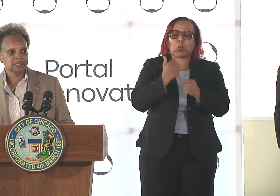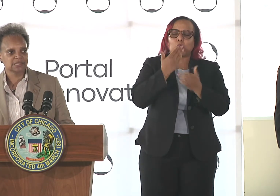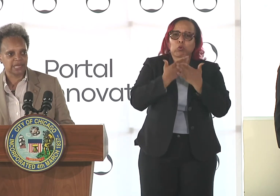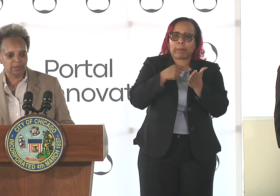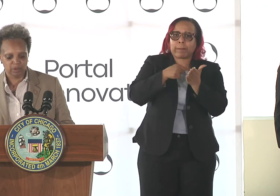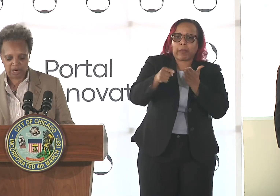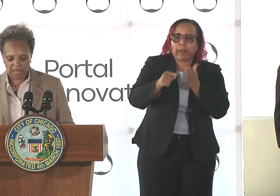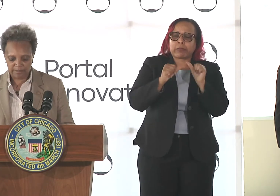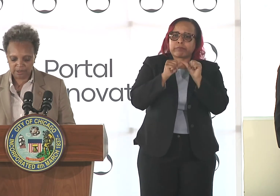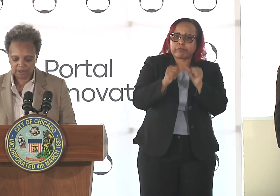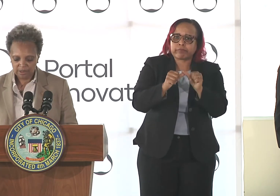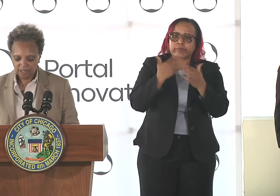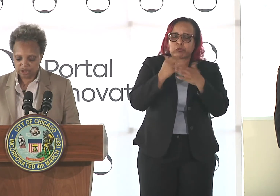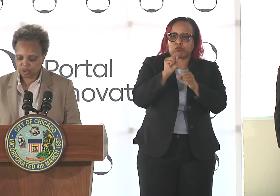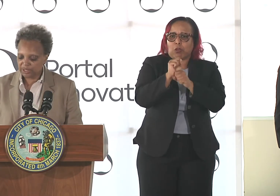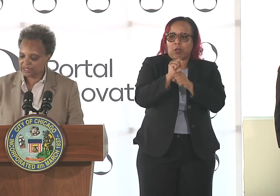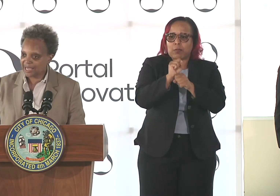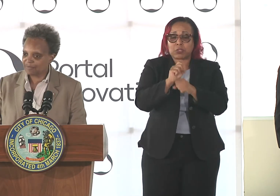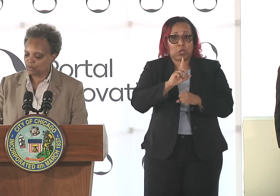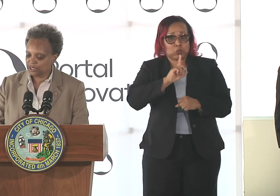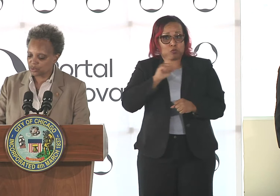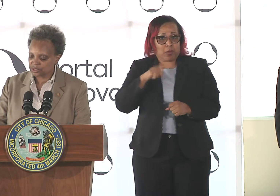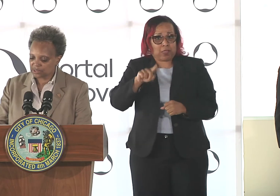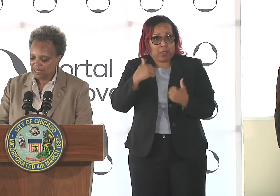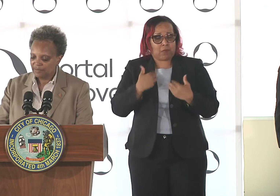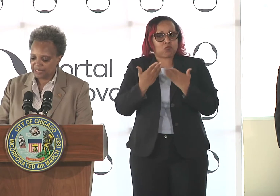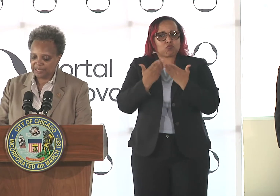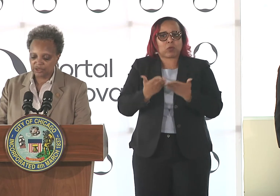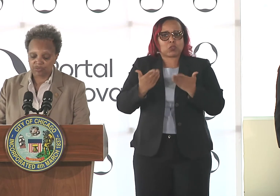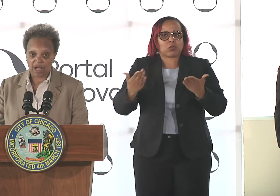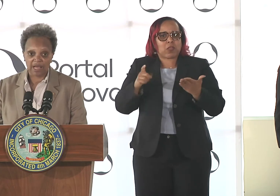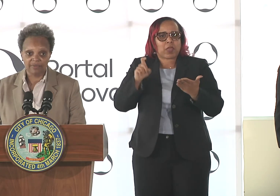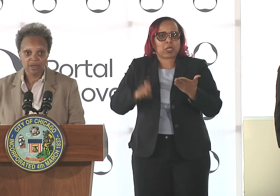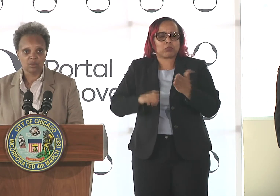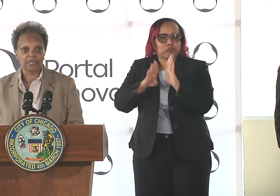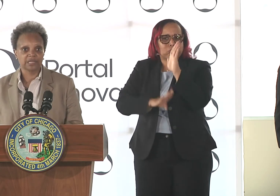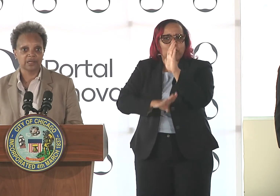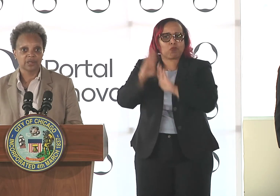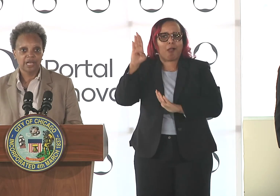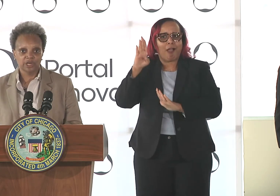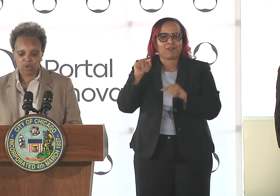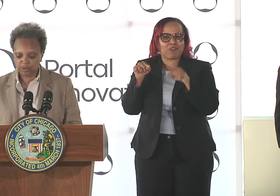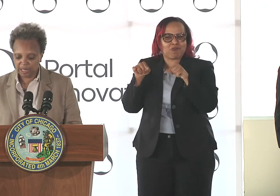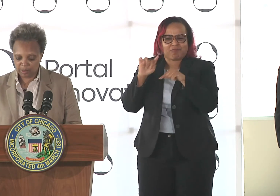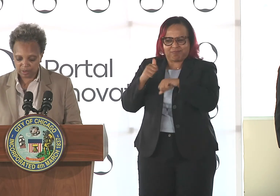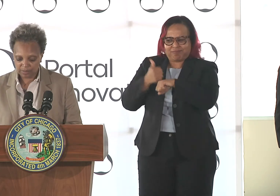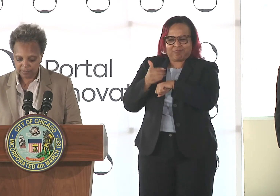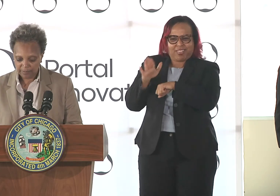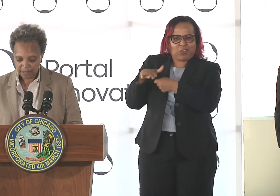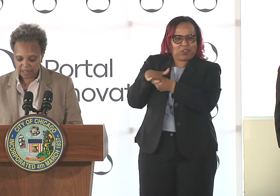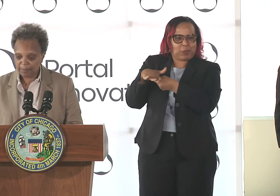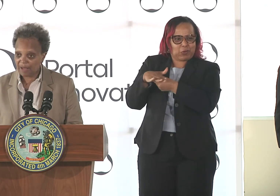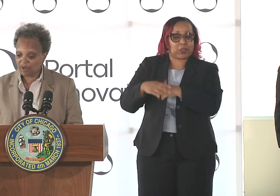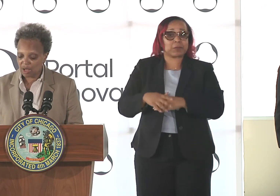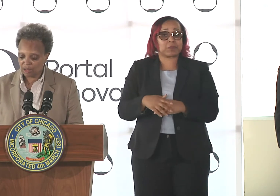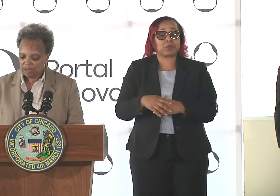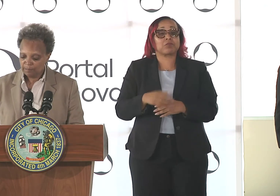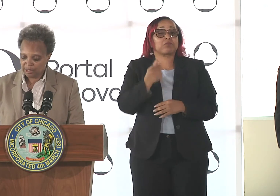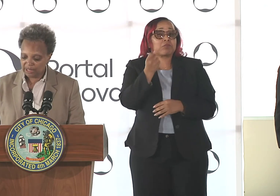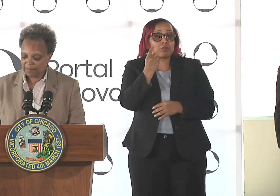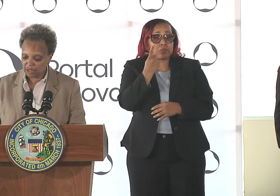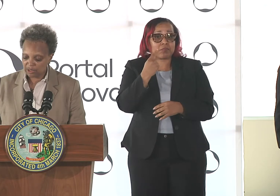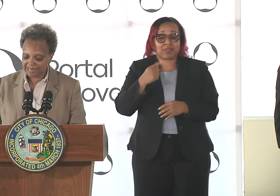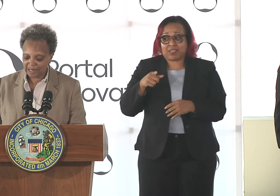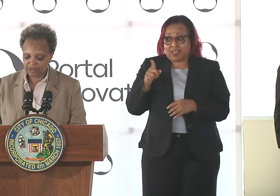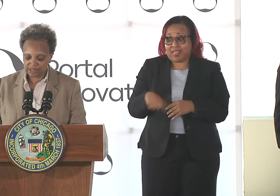good-paying, sustainable jobs, ensuring that they have the resources they need to thrive right there in their own neighborhood. And above all,